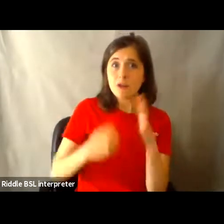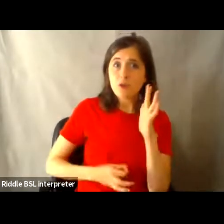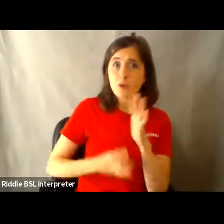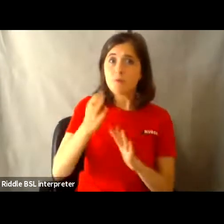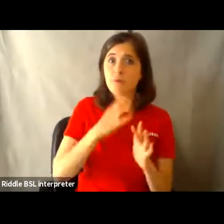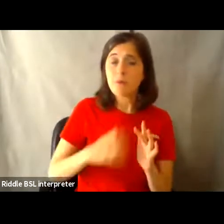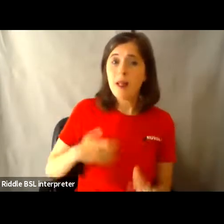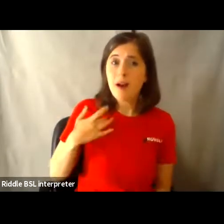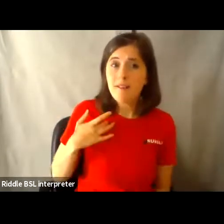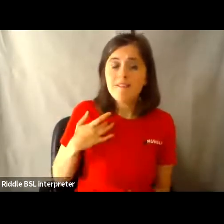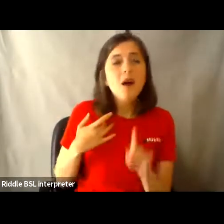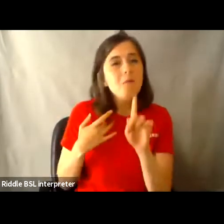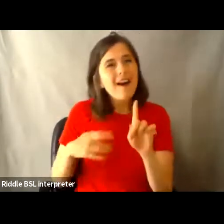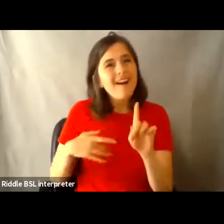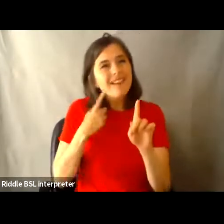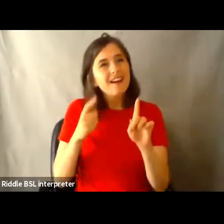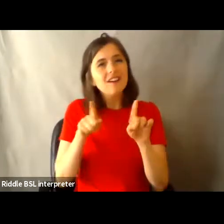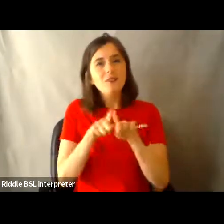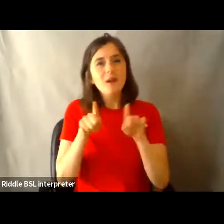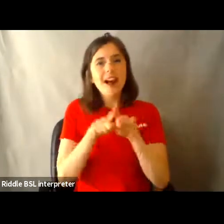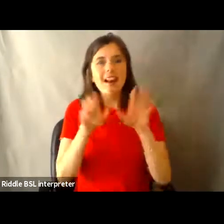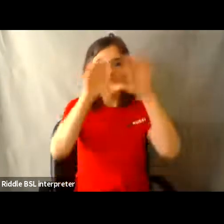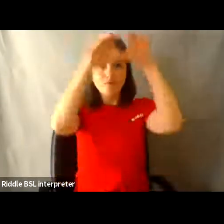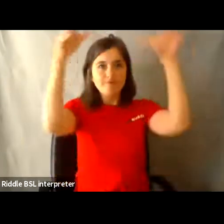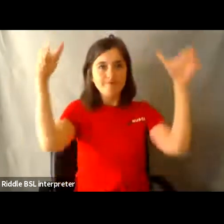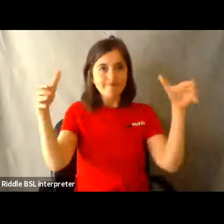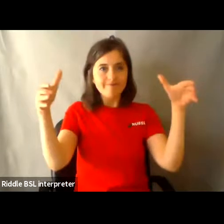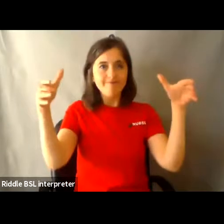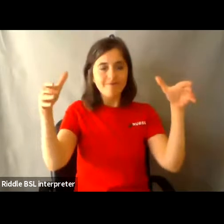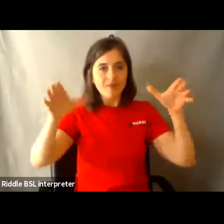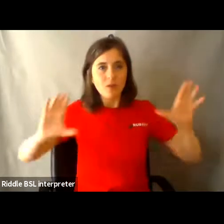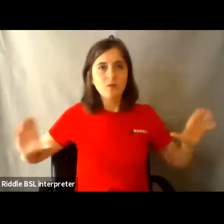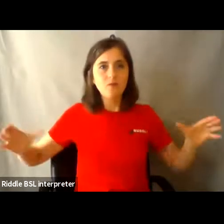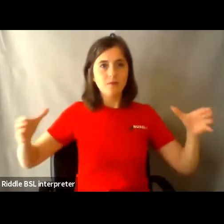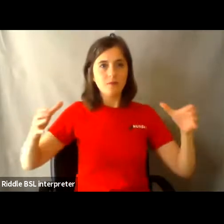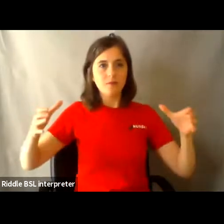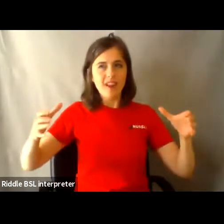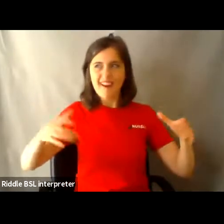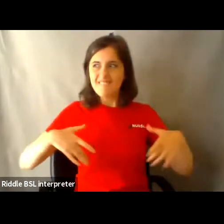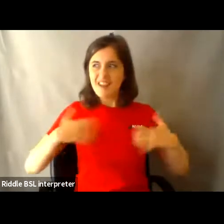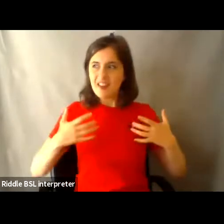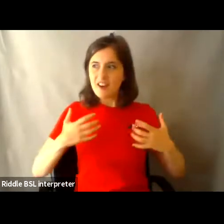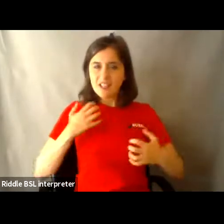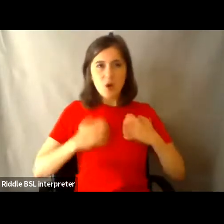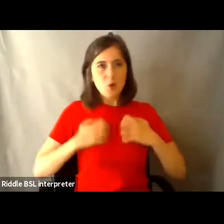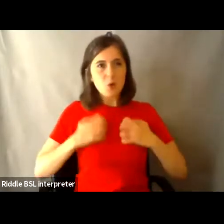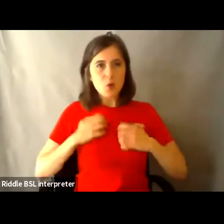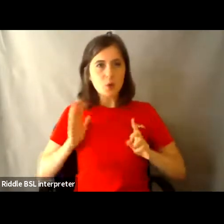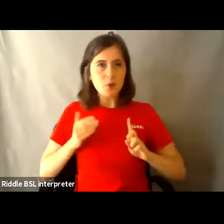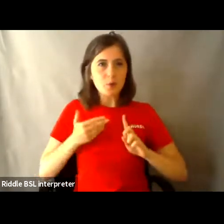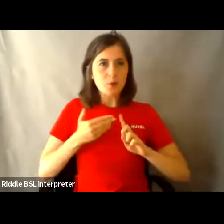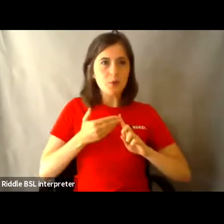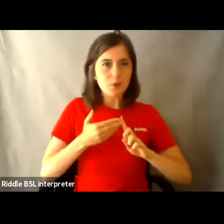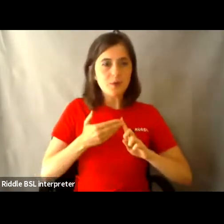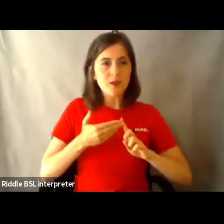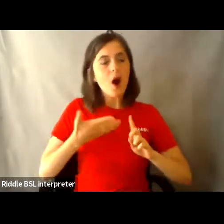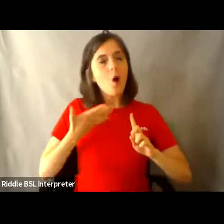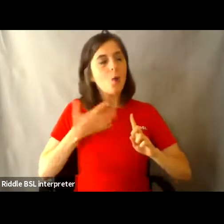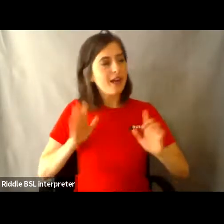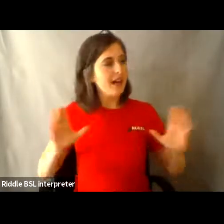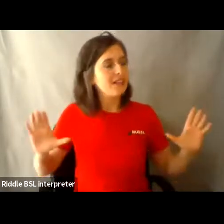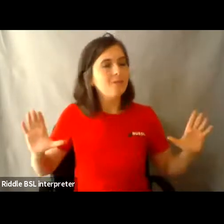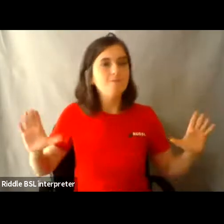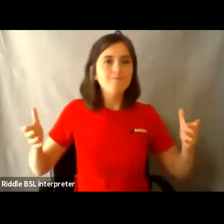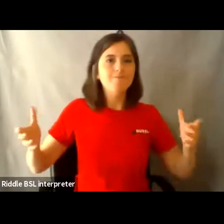is an umbrella under which we can all sit, and I think there is a desire for us to have a platform in which we